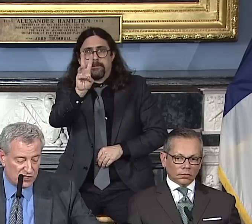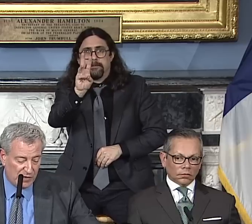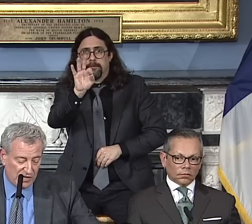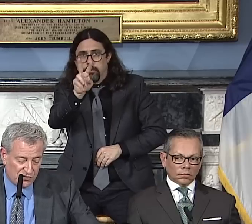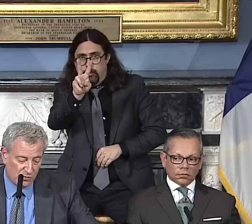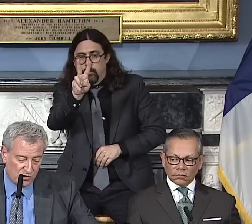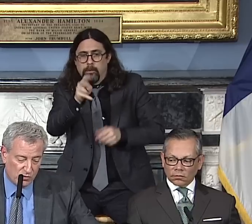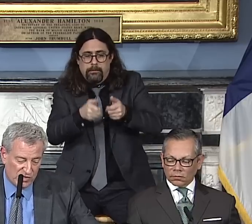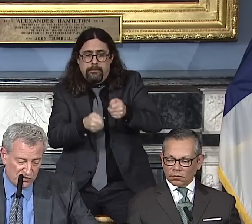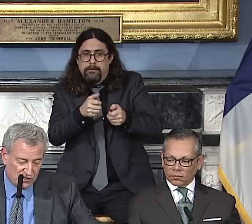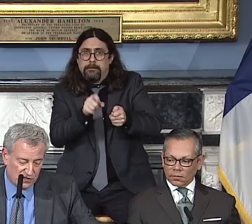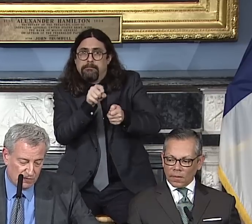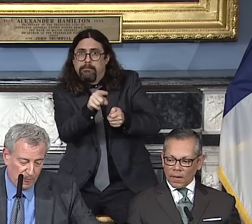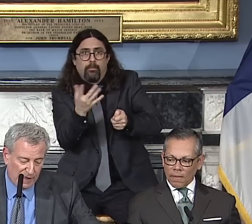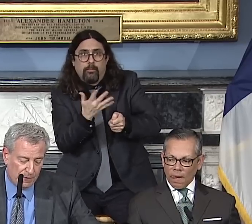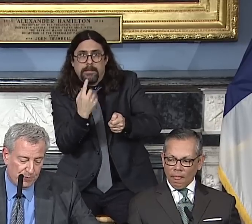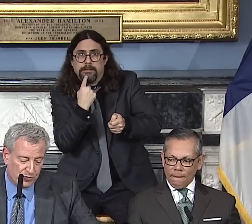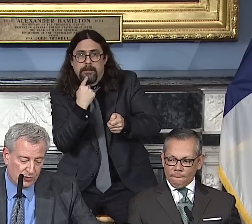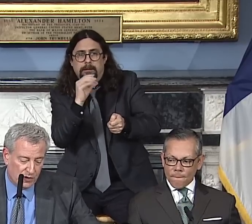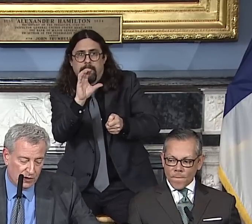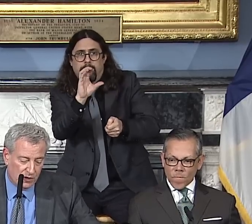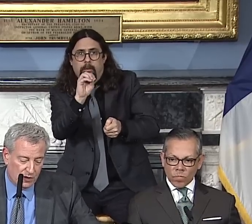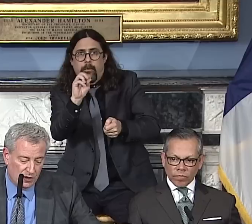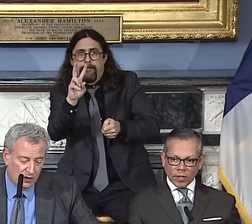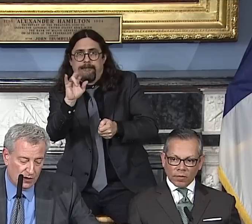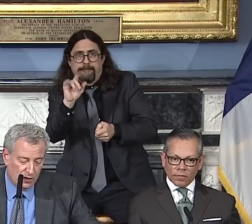Few words in Spanish, and then we'll go to questions.